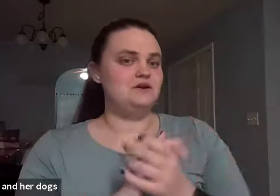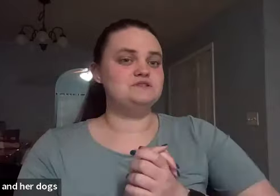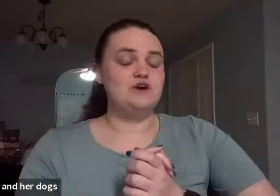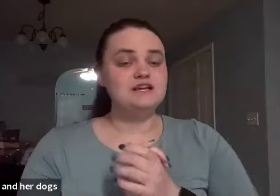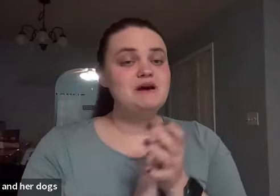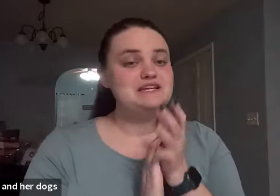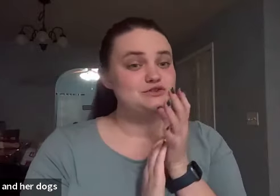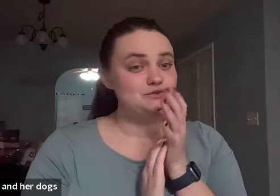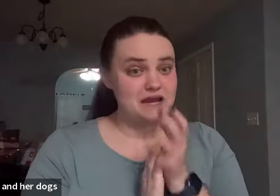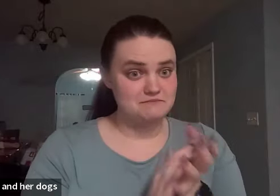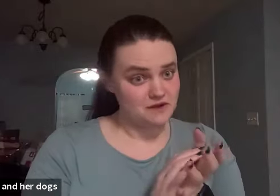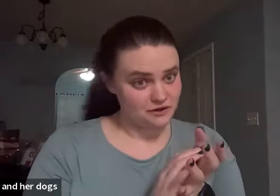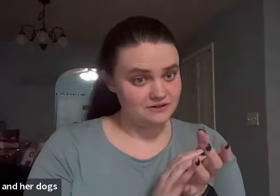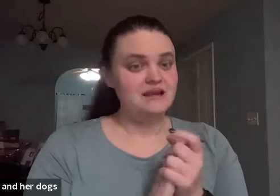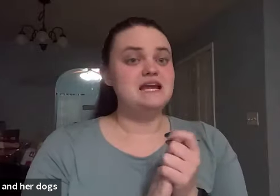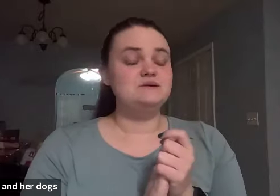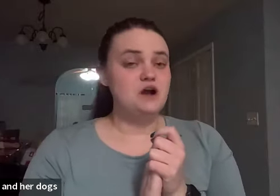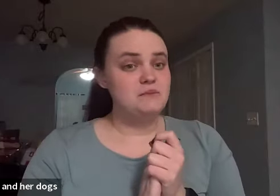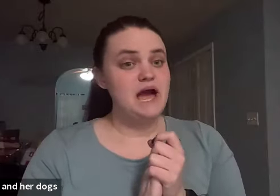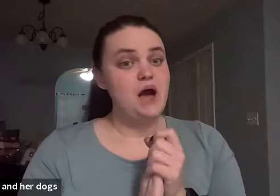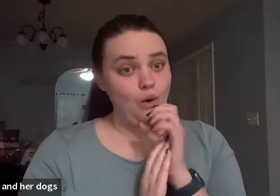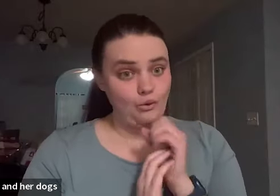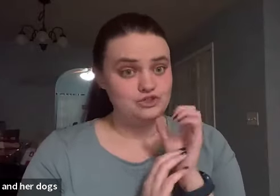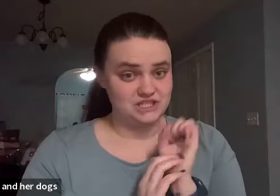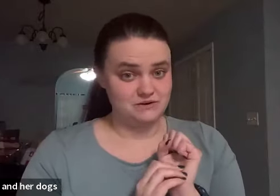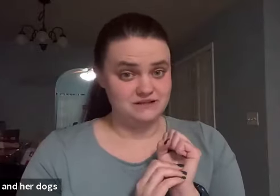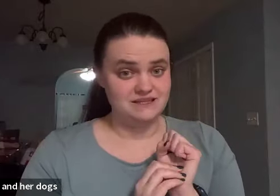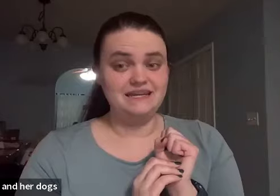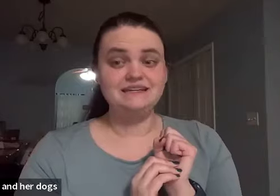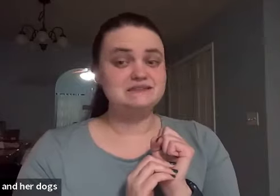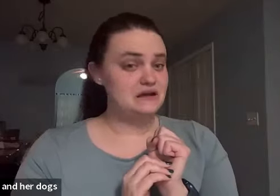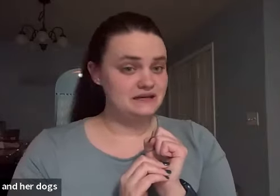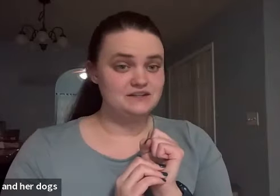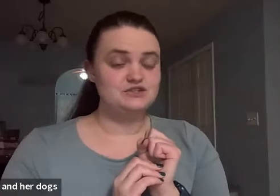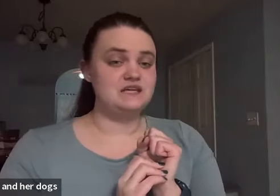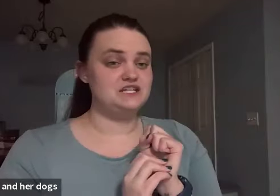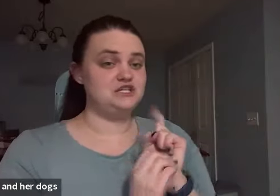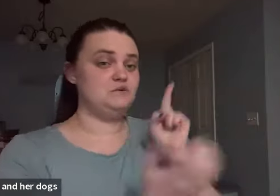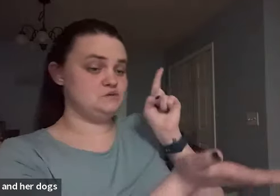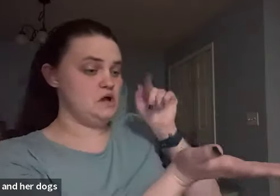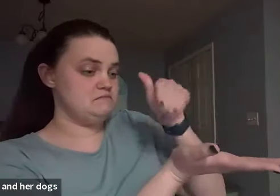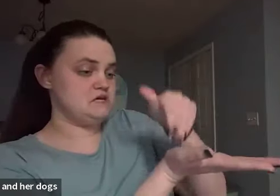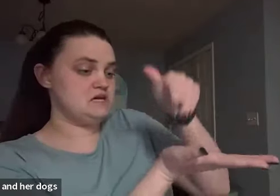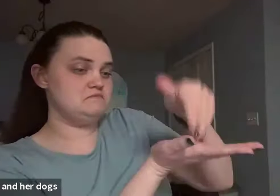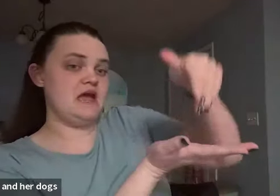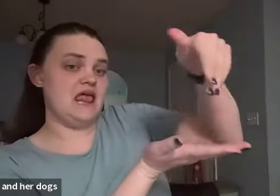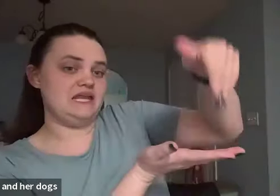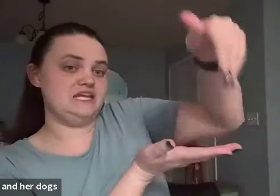who was talking about his grandmother and he was talking about how old she was. And he decided to say she was 1 million and then he